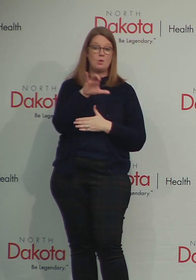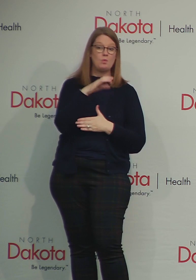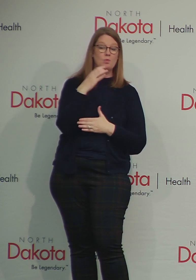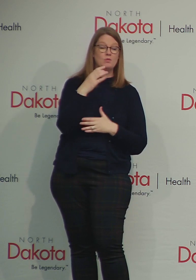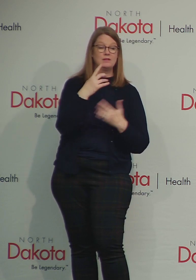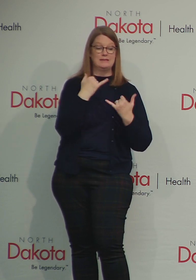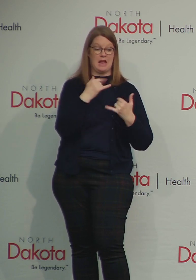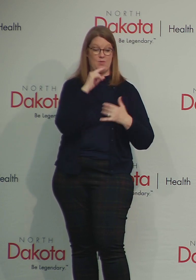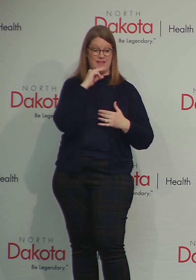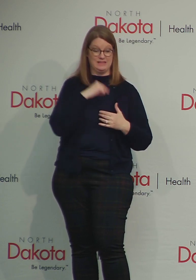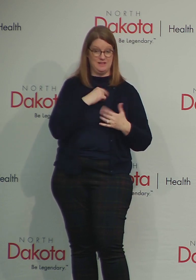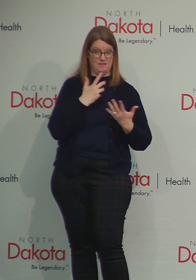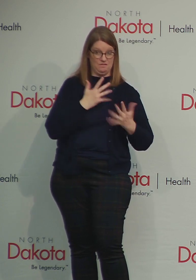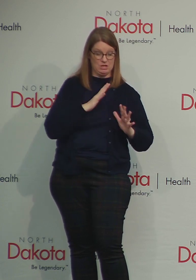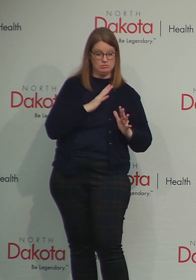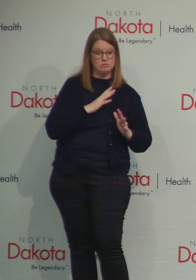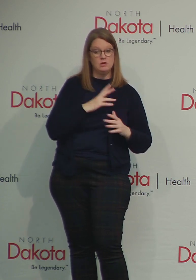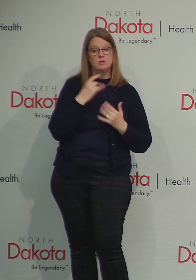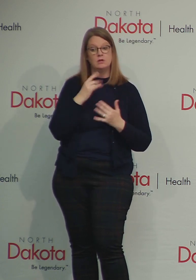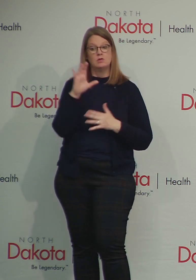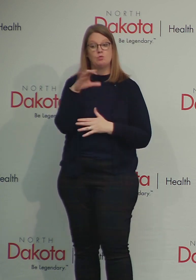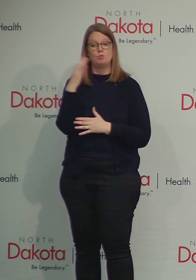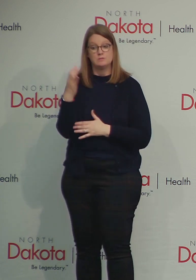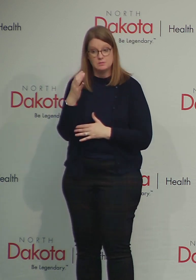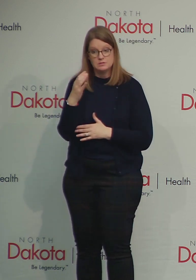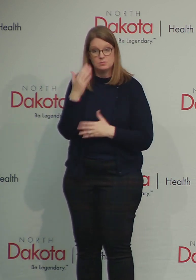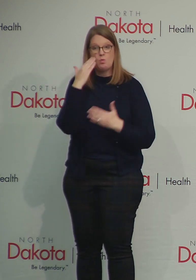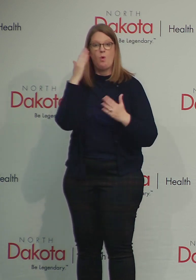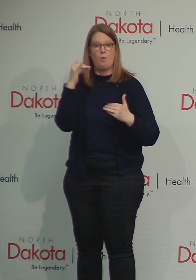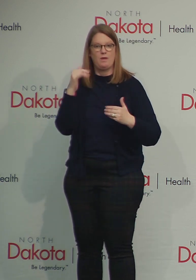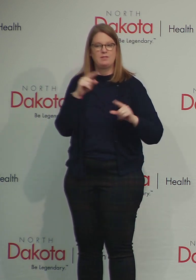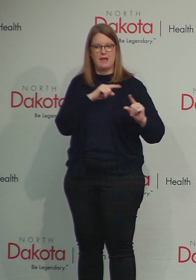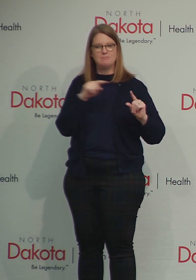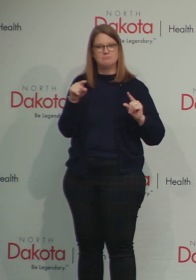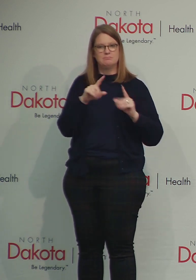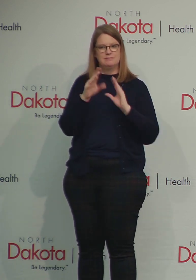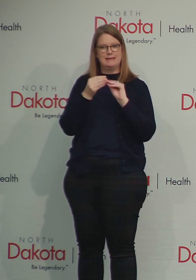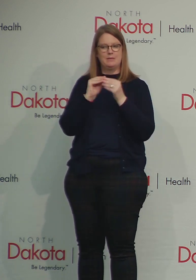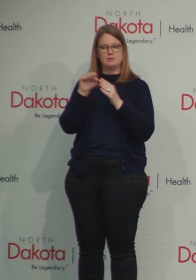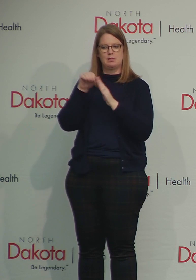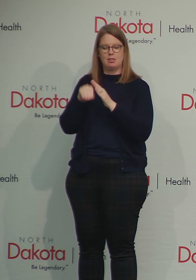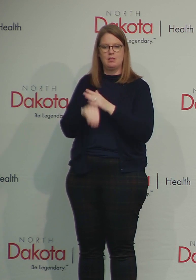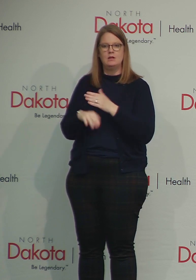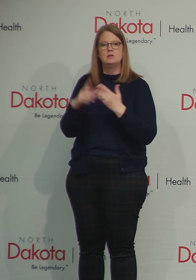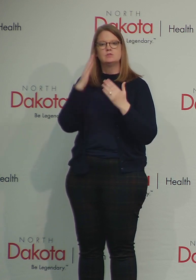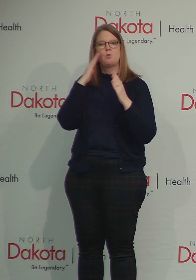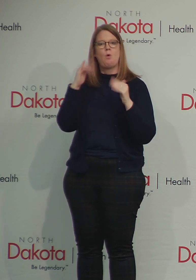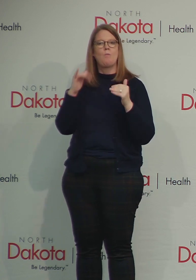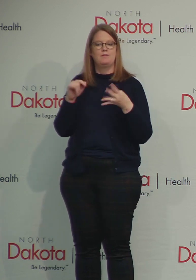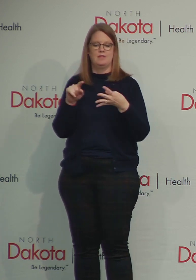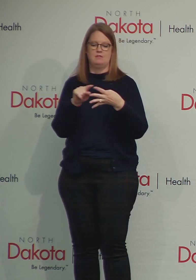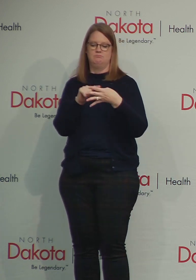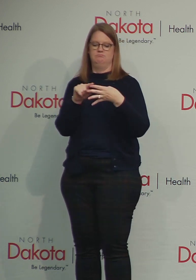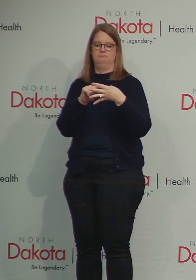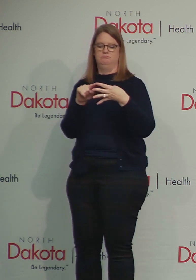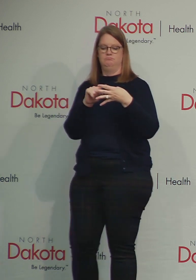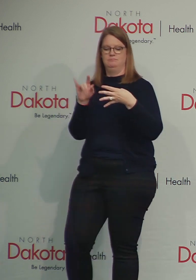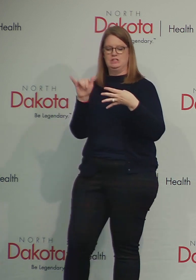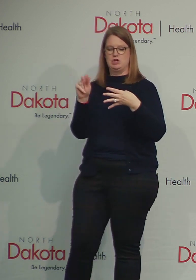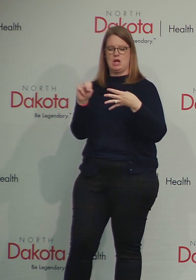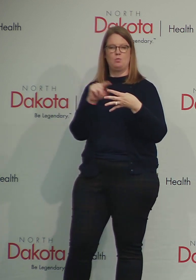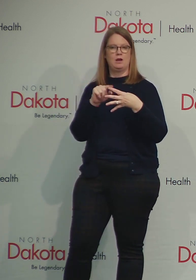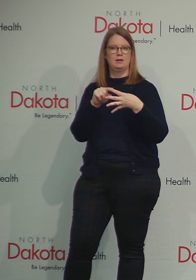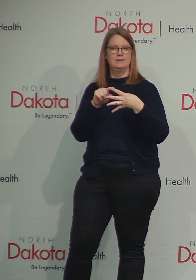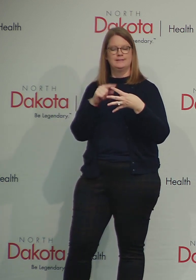seeing coming out of Thanksgiving, and then we can make a decision that first week in January. We'll have time when we come back after